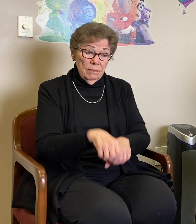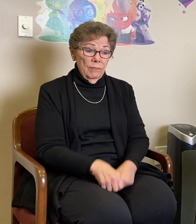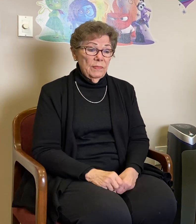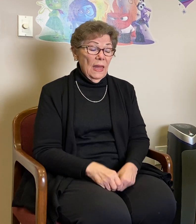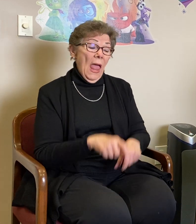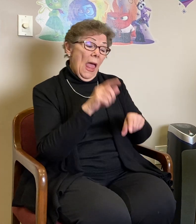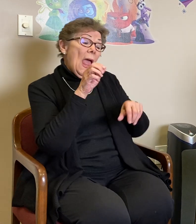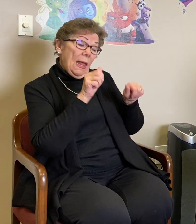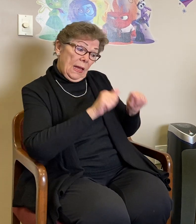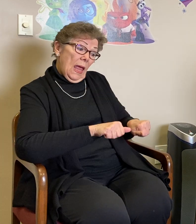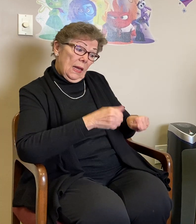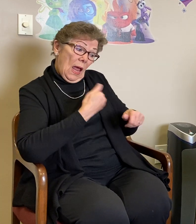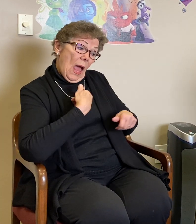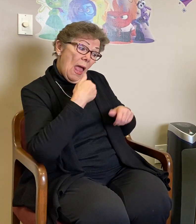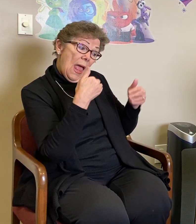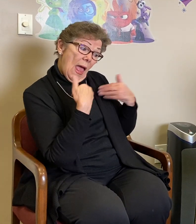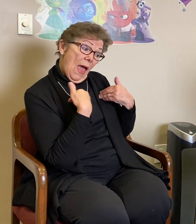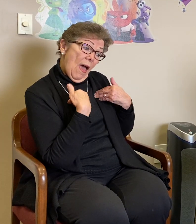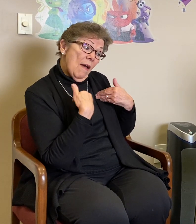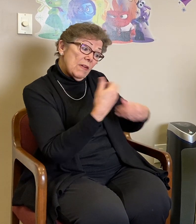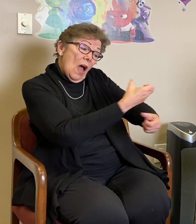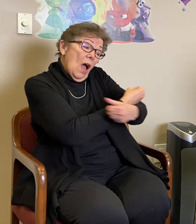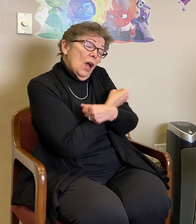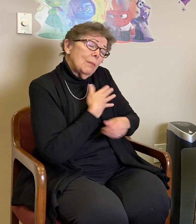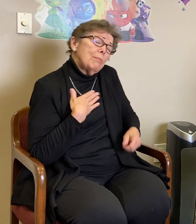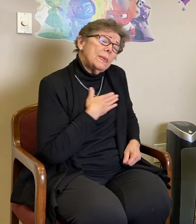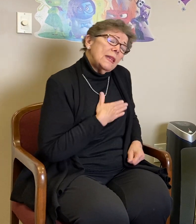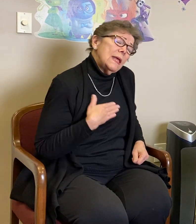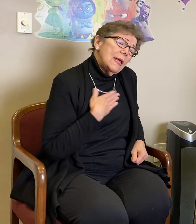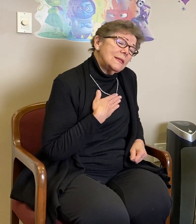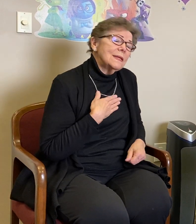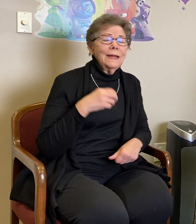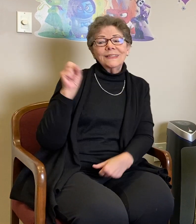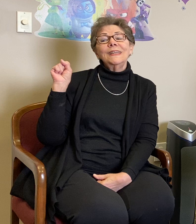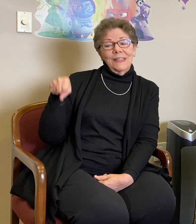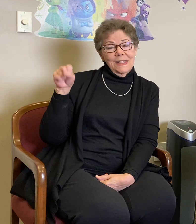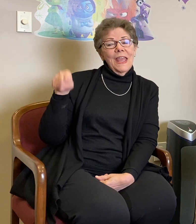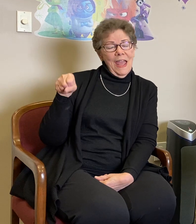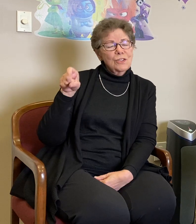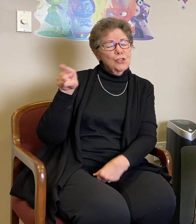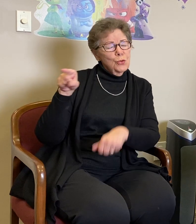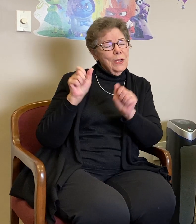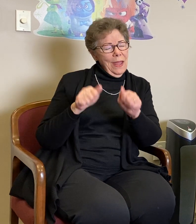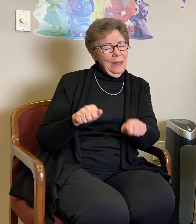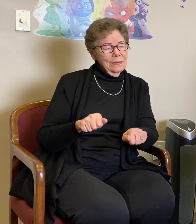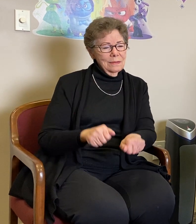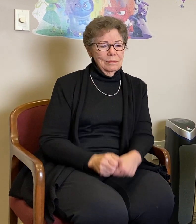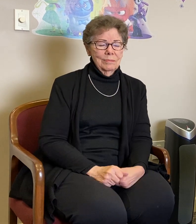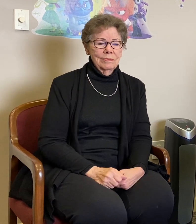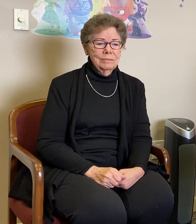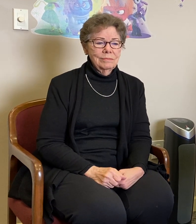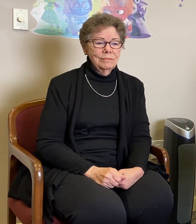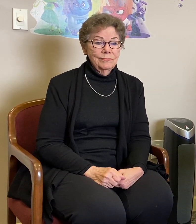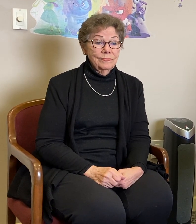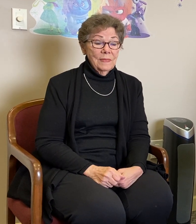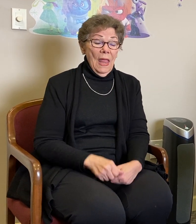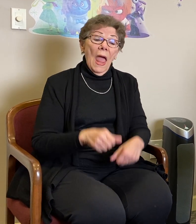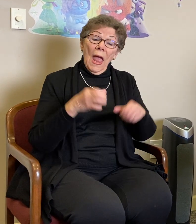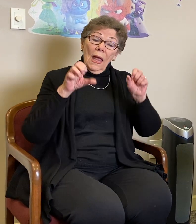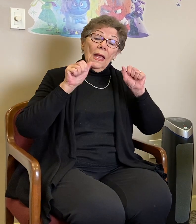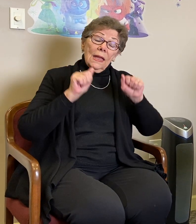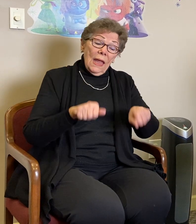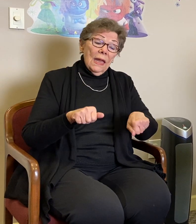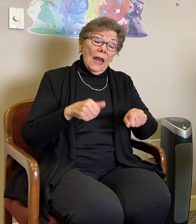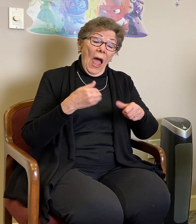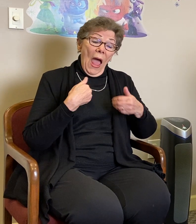Can I have a hug, please? Yes, you can. Can I have a